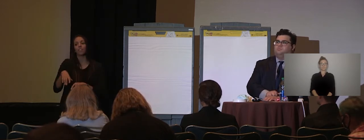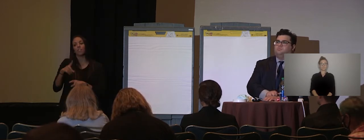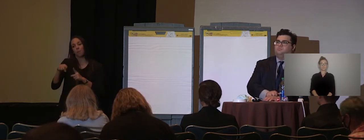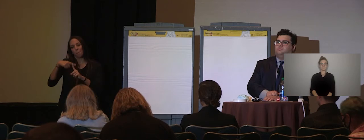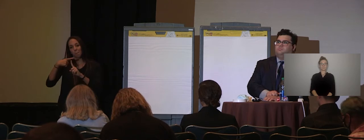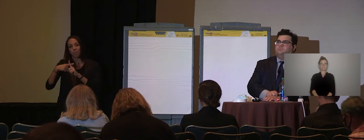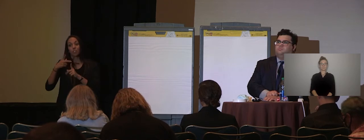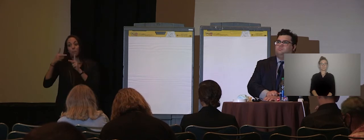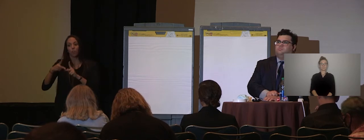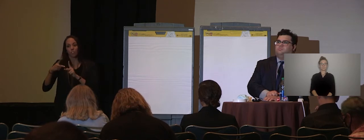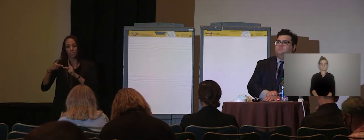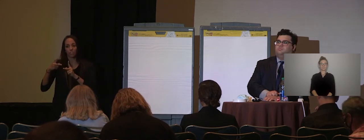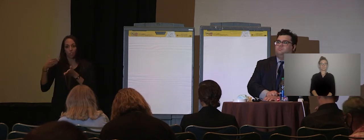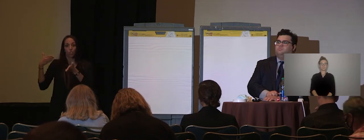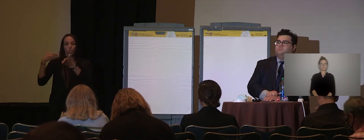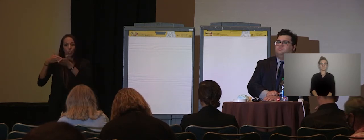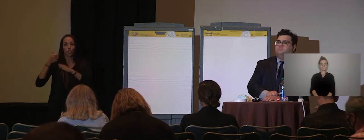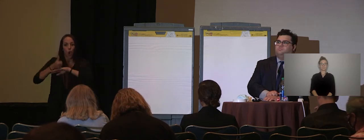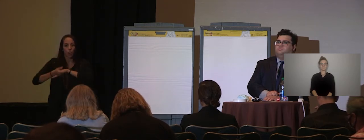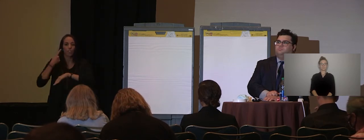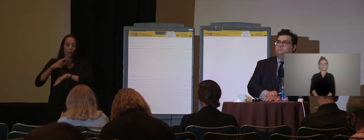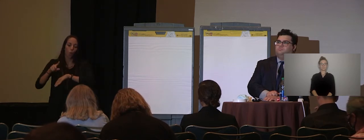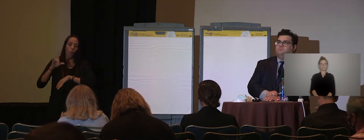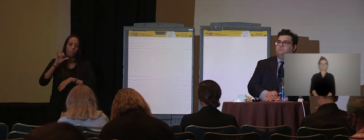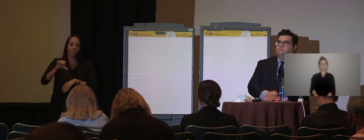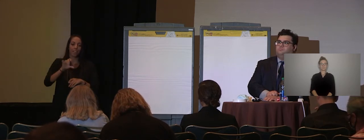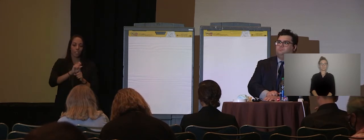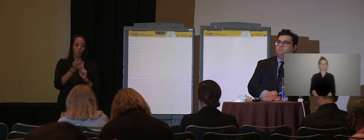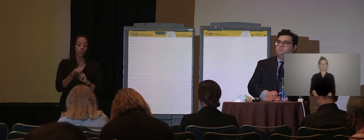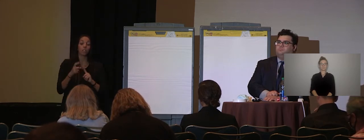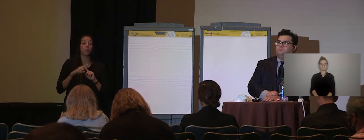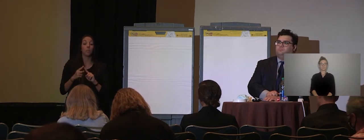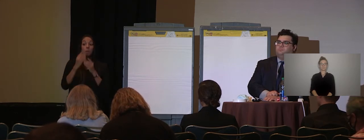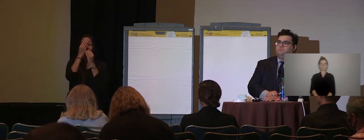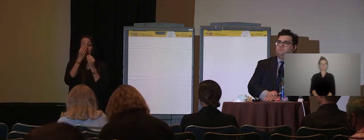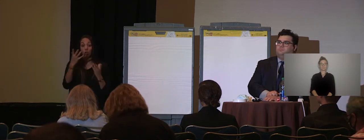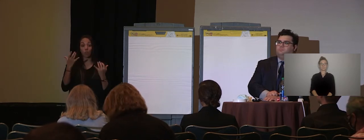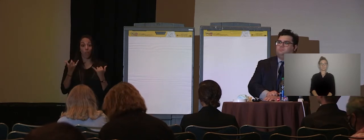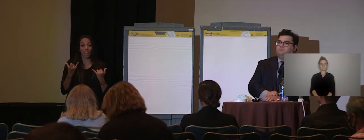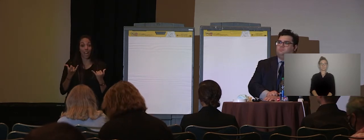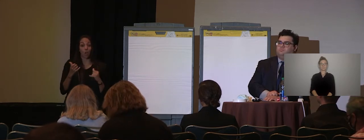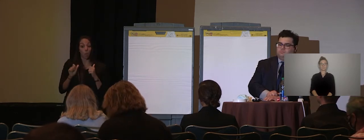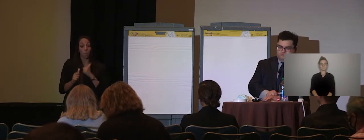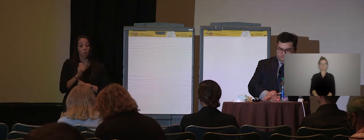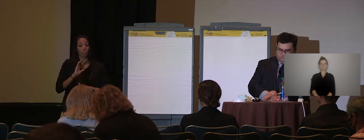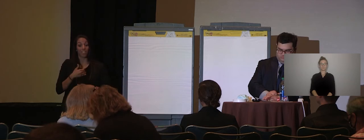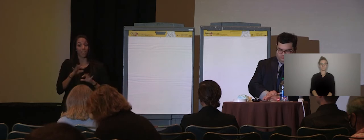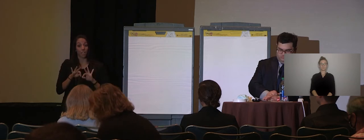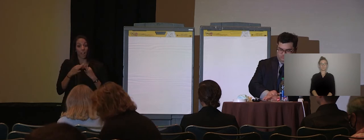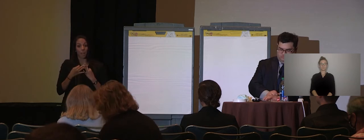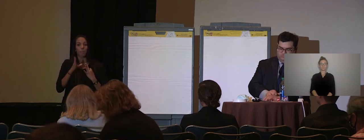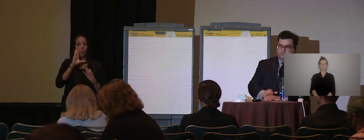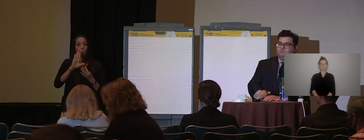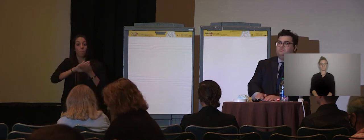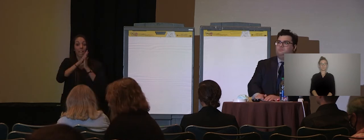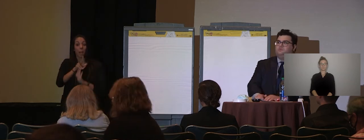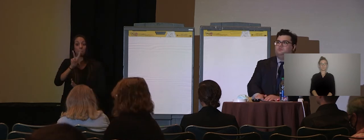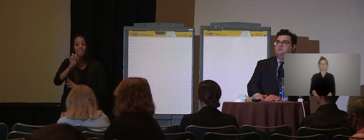being charged as a defendant. Mm-hmm. But I will tell you now, the majority of our loved ones will be a victim of a crime